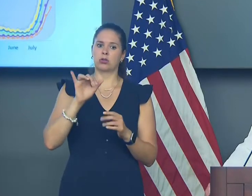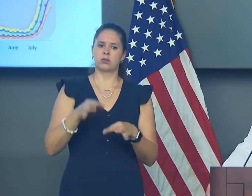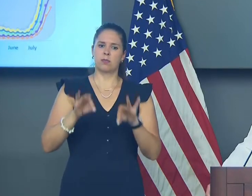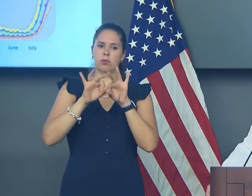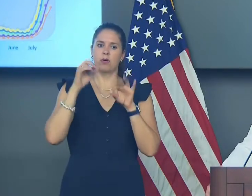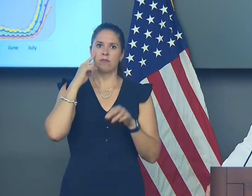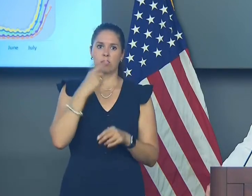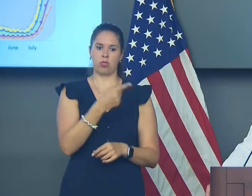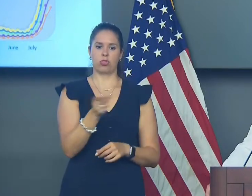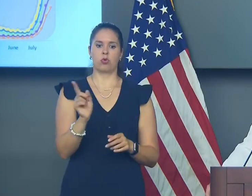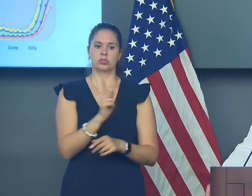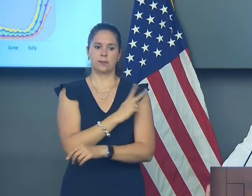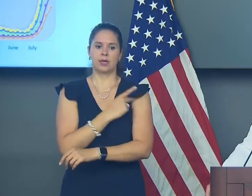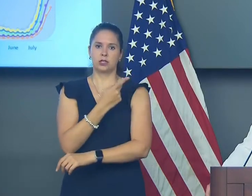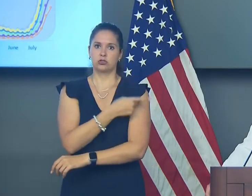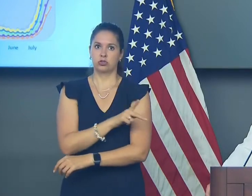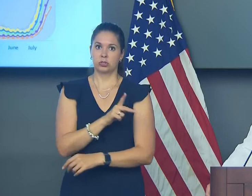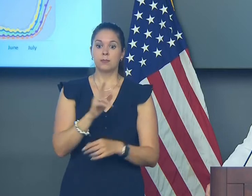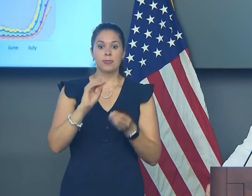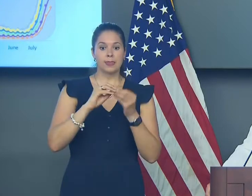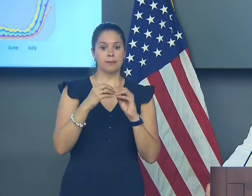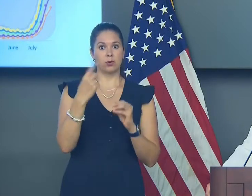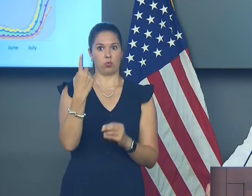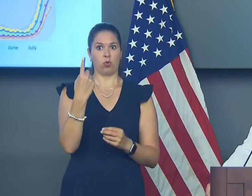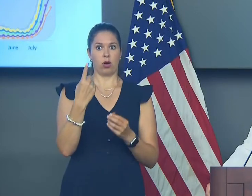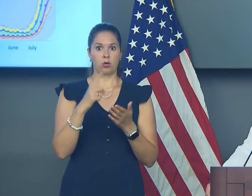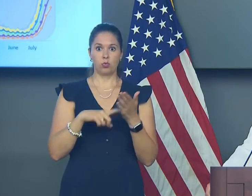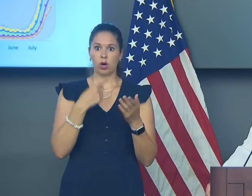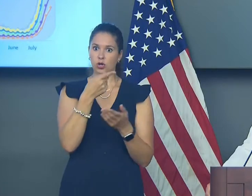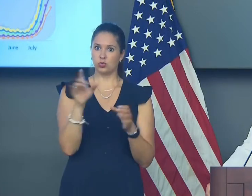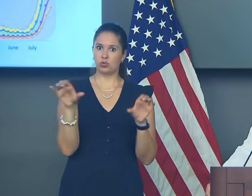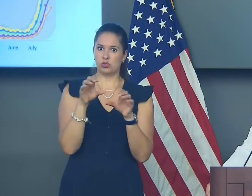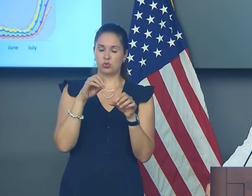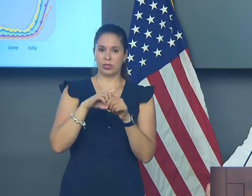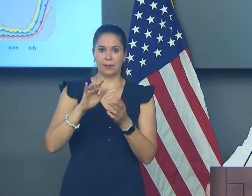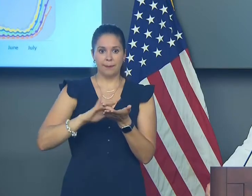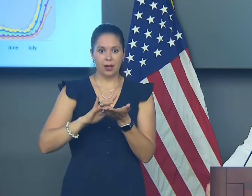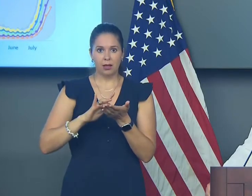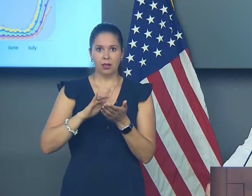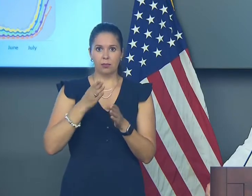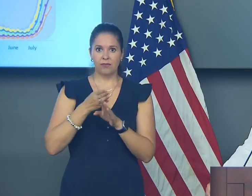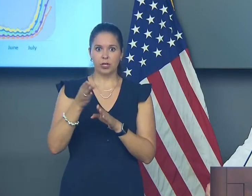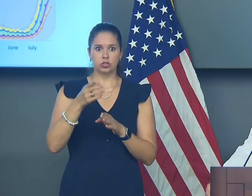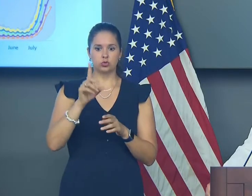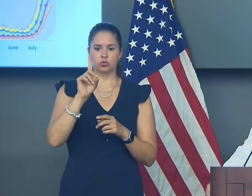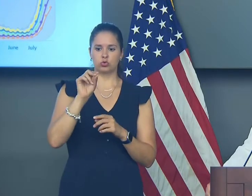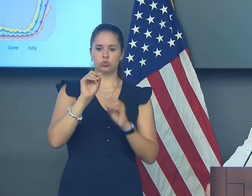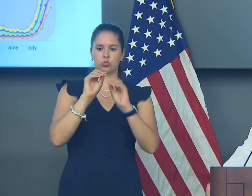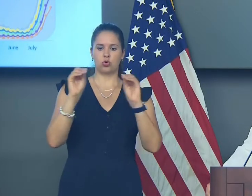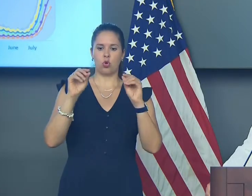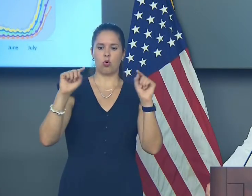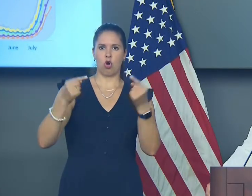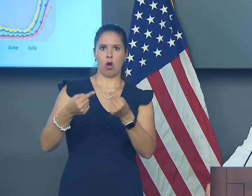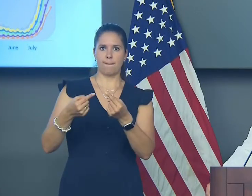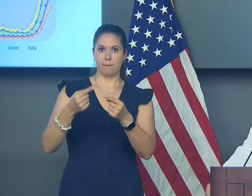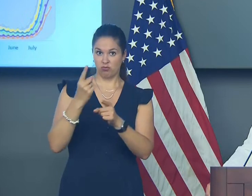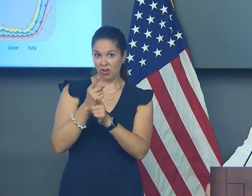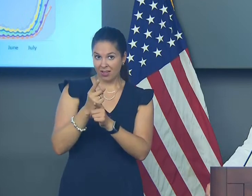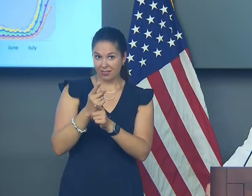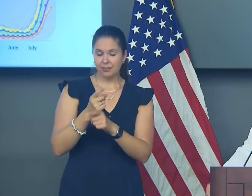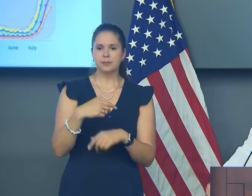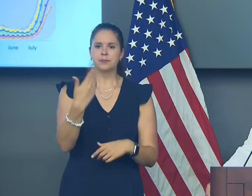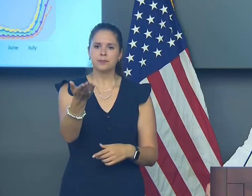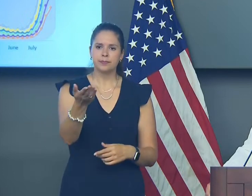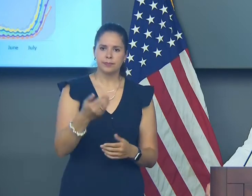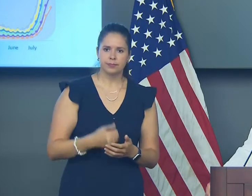patients. The number one thing you do in the medical profession is you first do no harm, right?